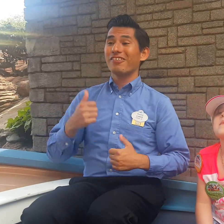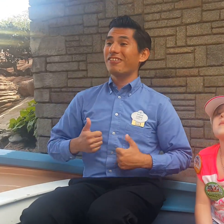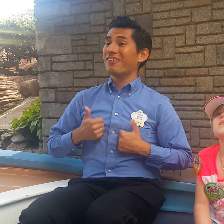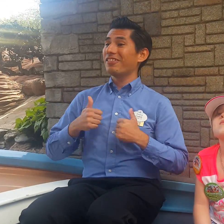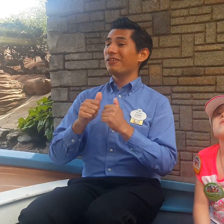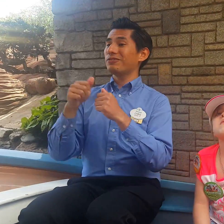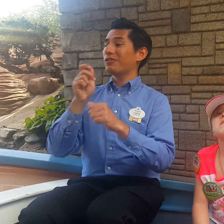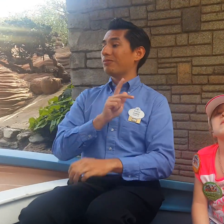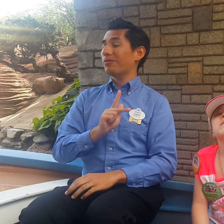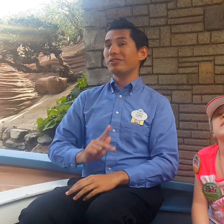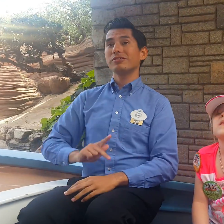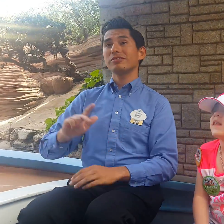hill.